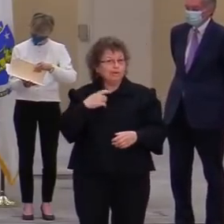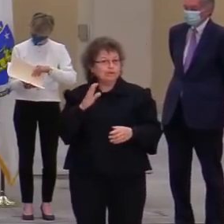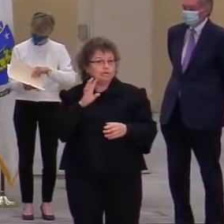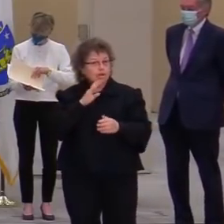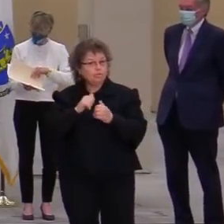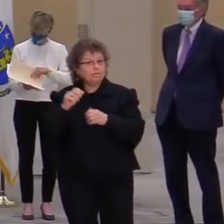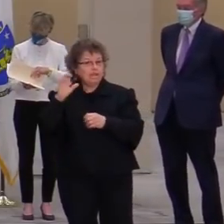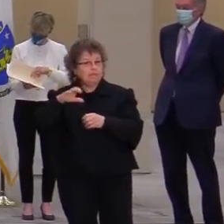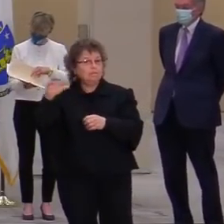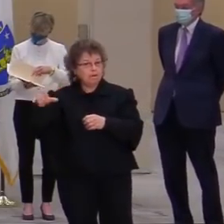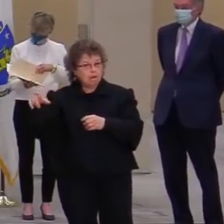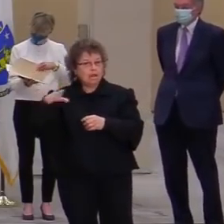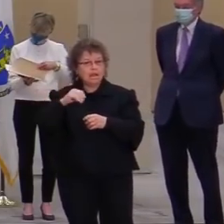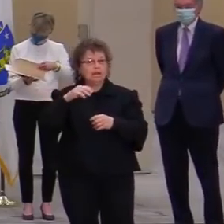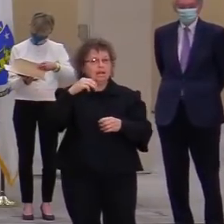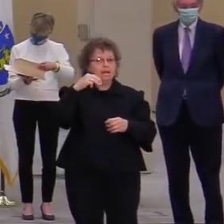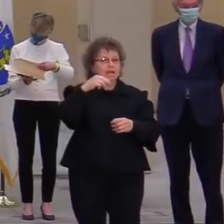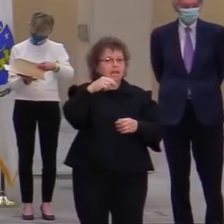people in Hammond County.